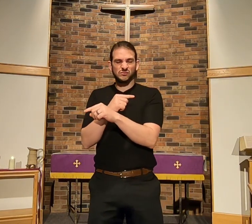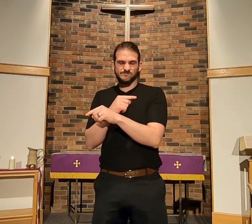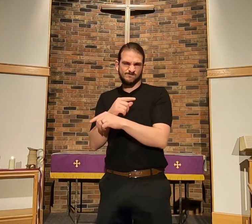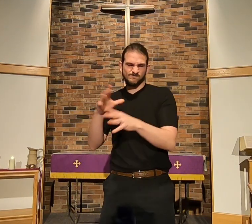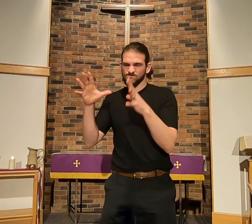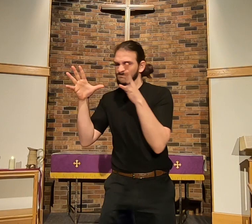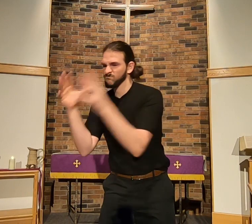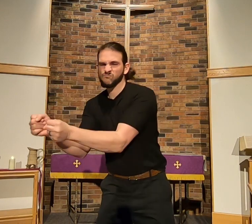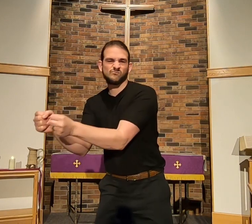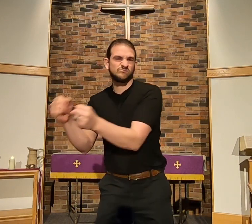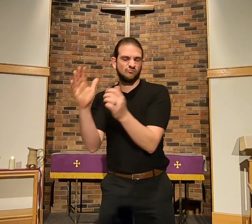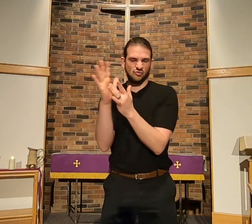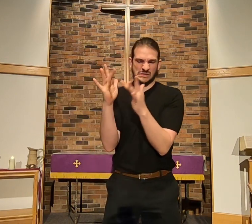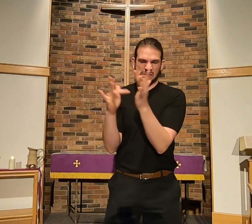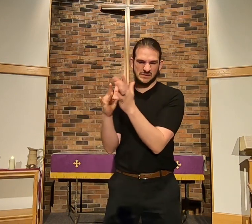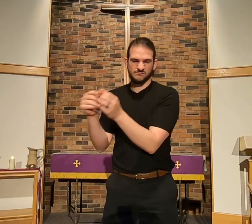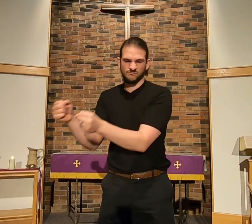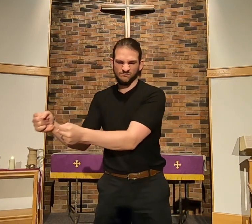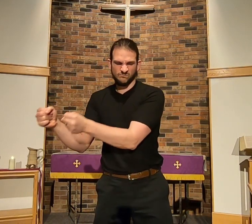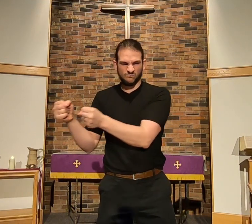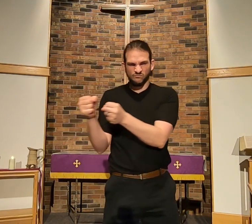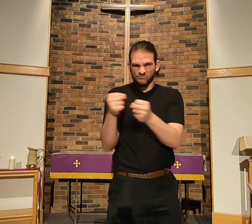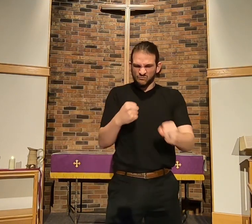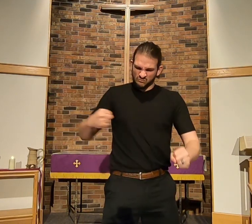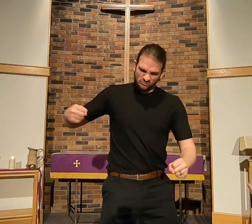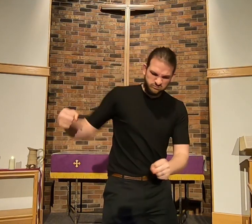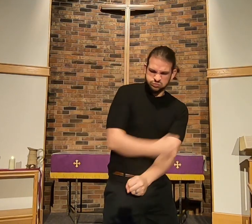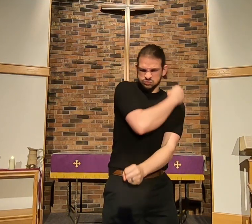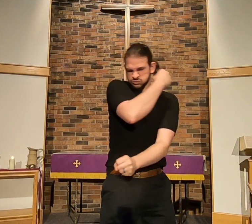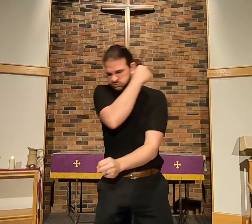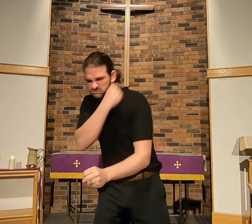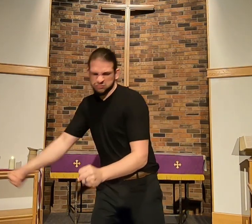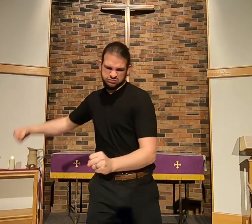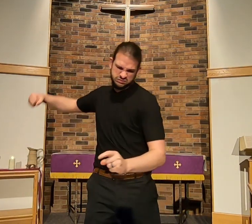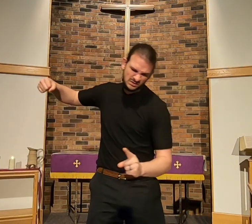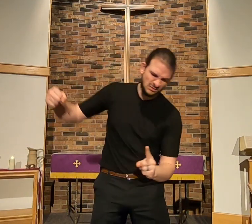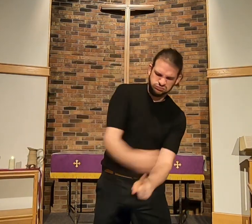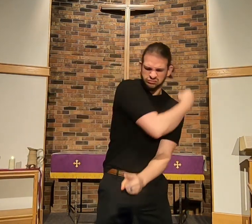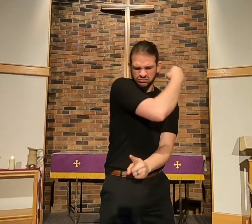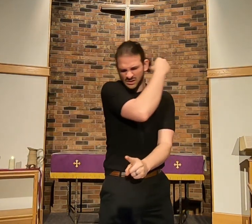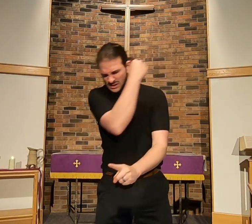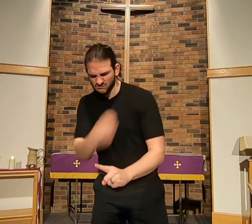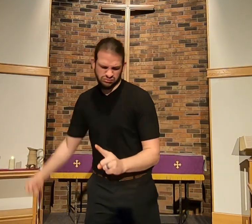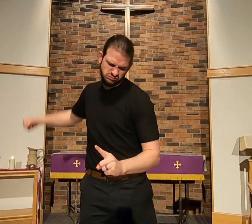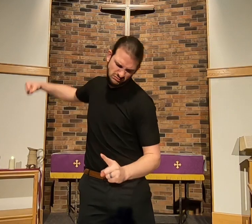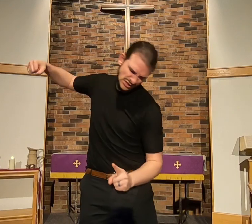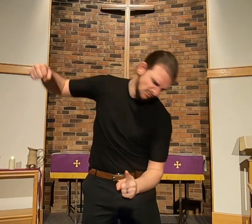Then the guards took charge of Jesus and beat him.